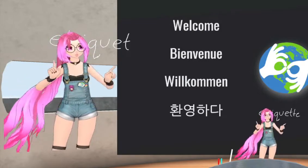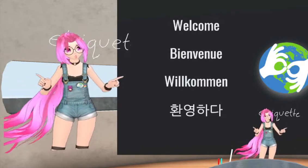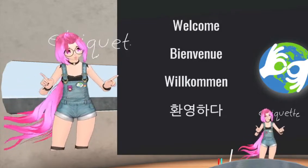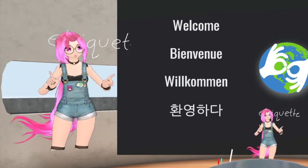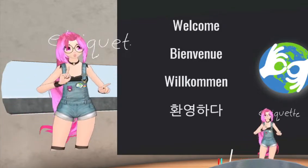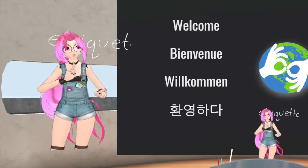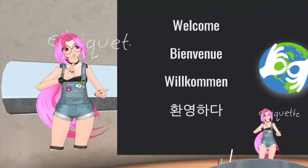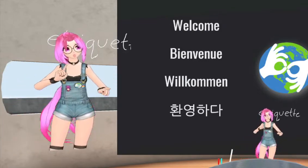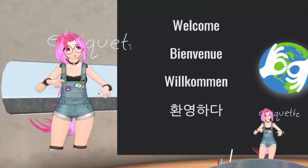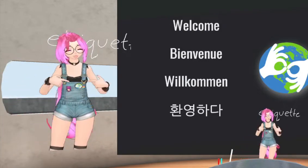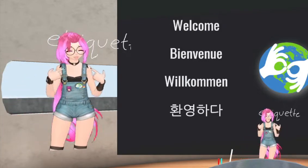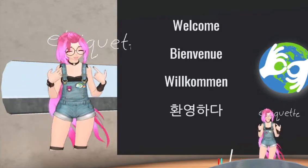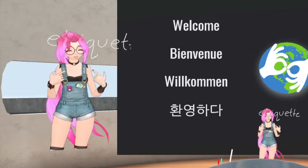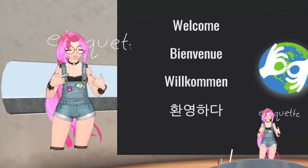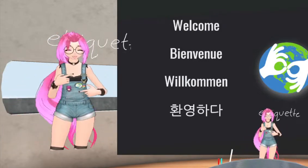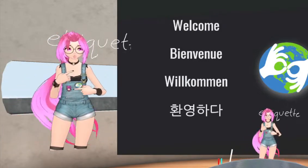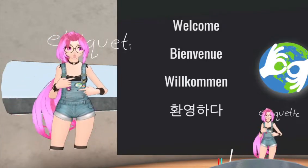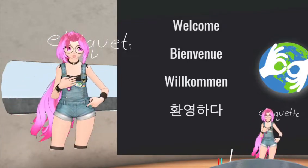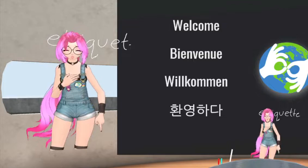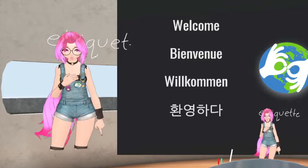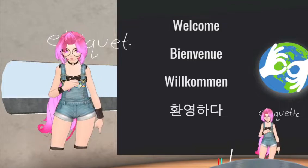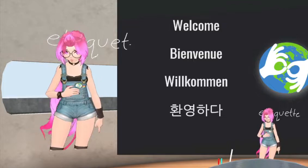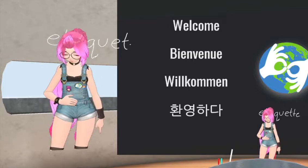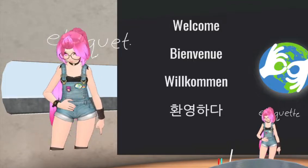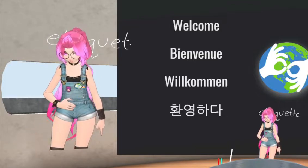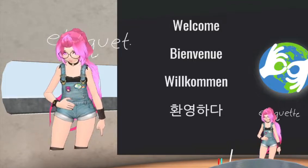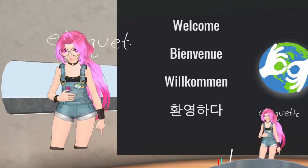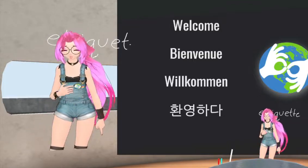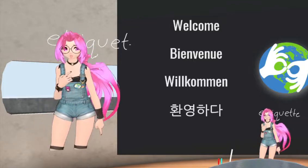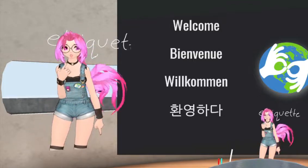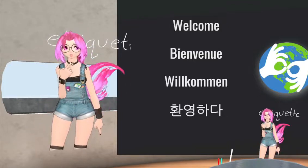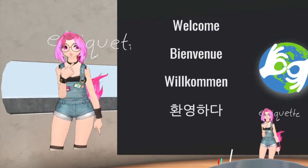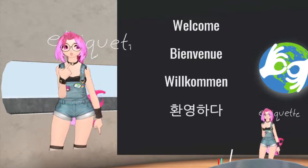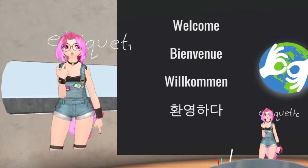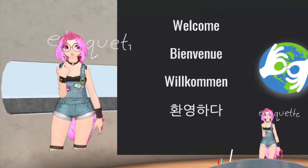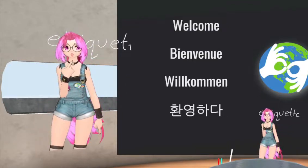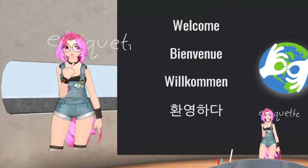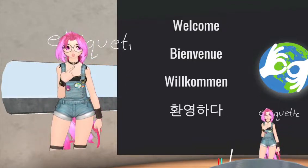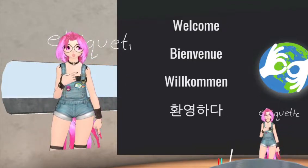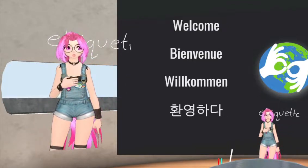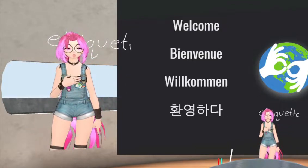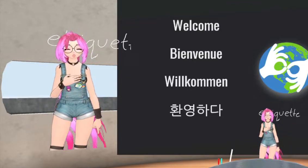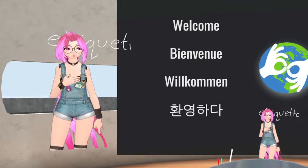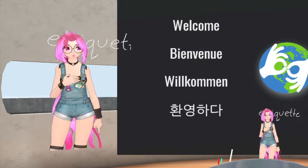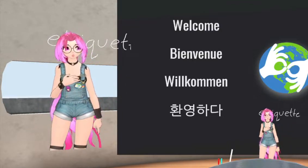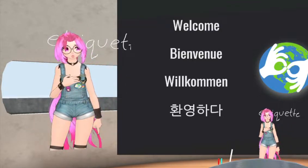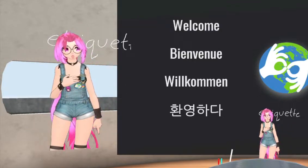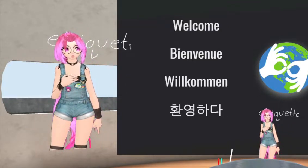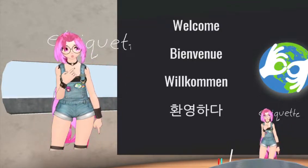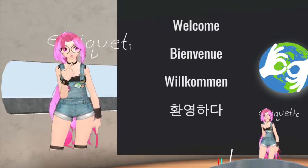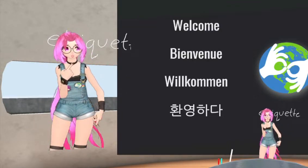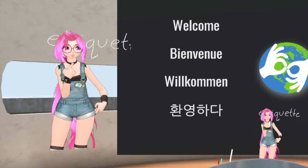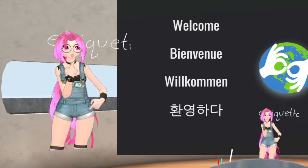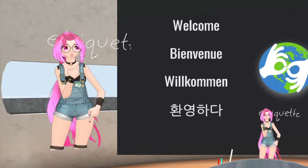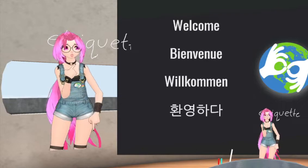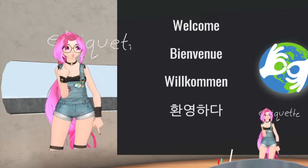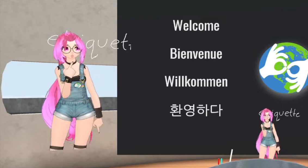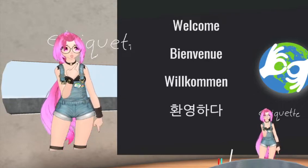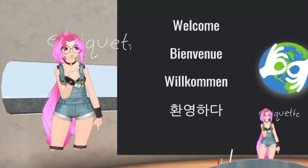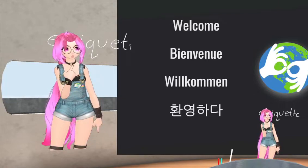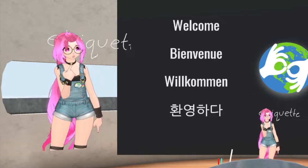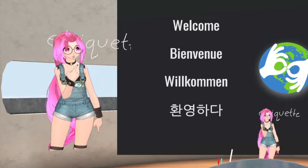we have waving. So in VR particularly, waving is a perfect way to get somebody's attention. A lot of my